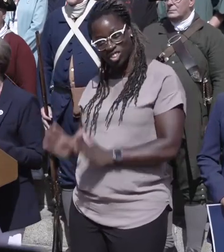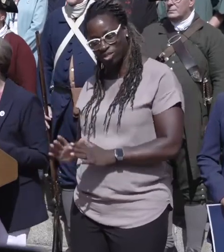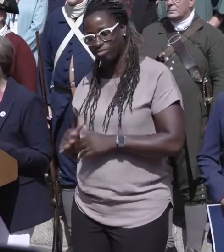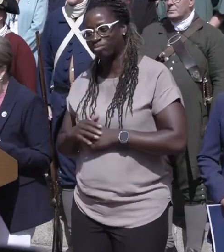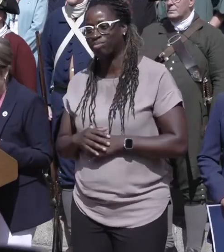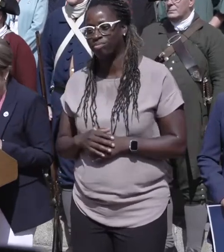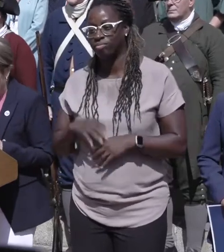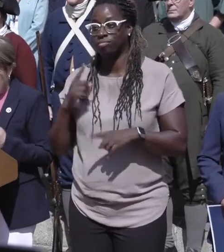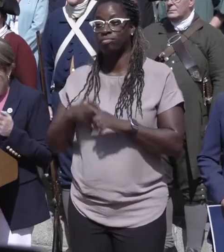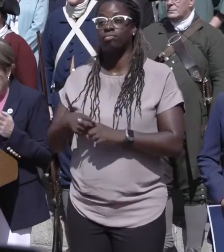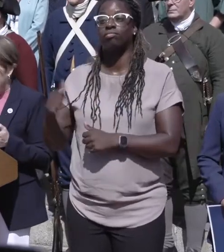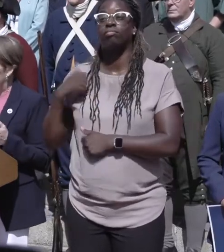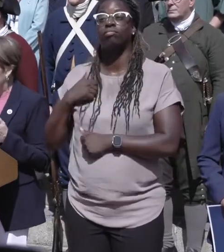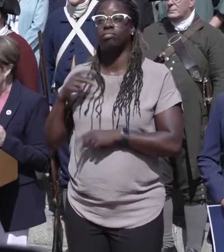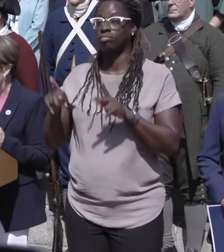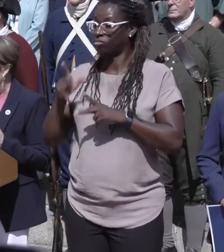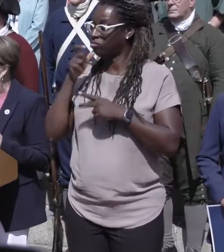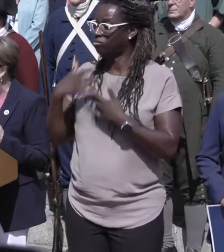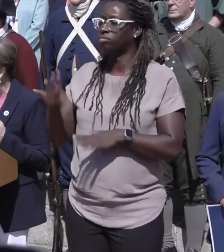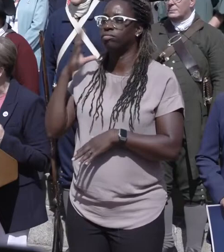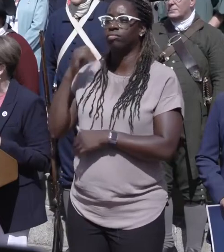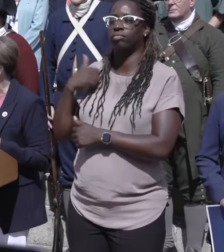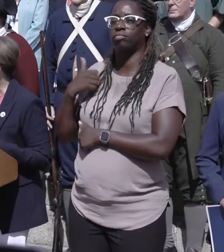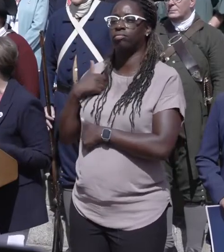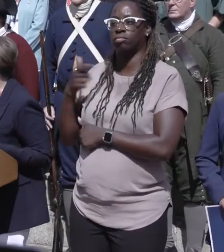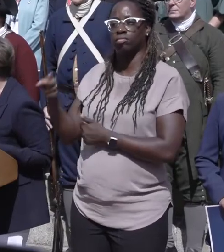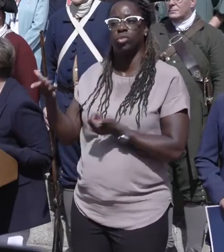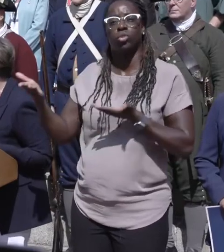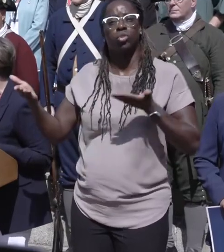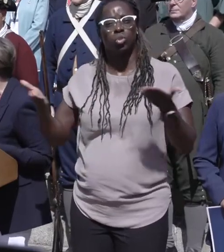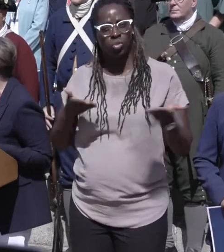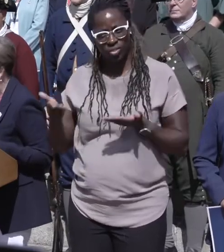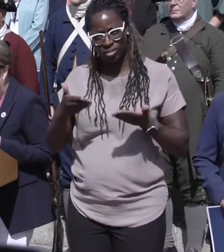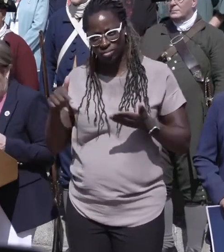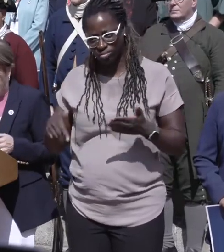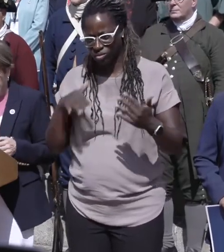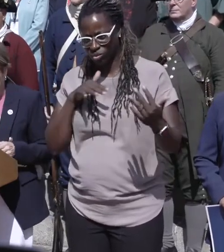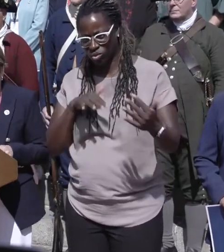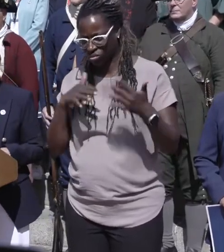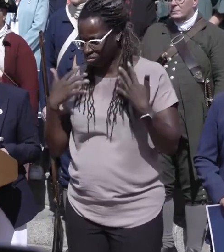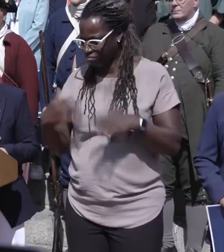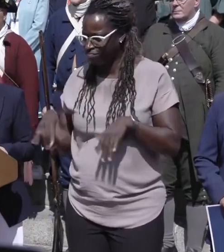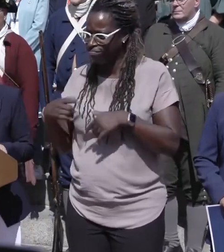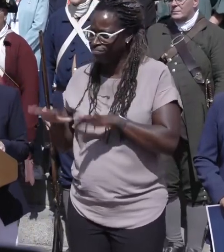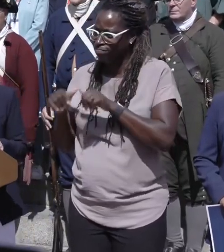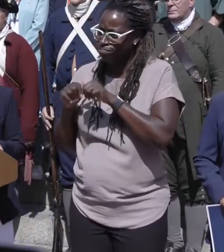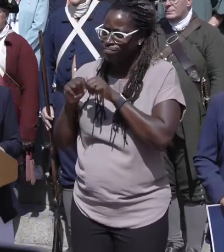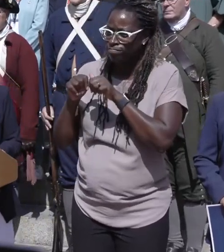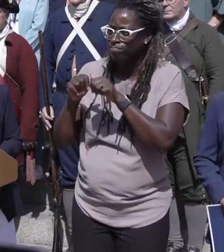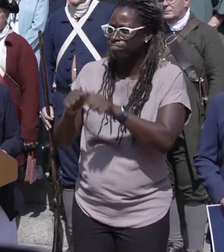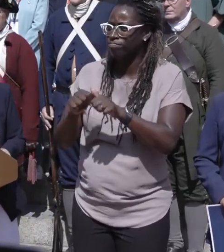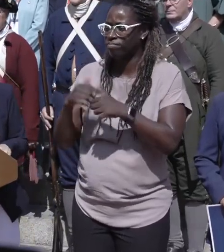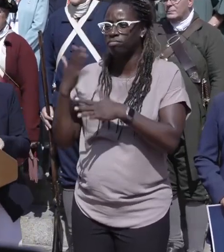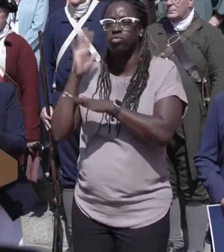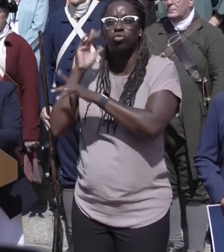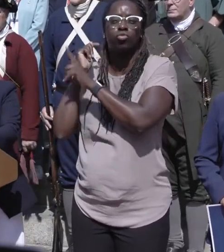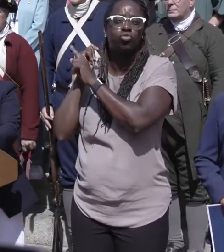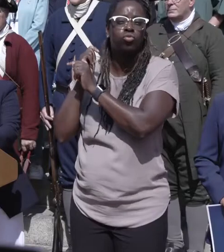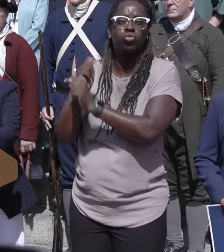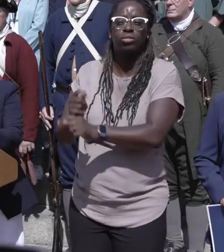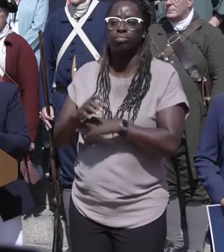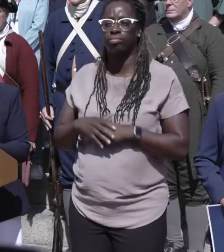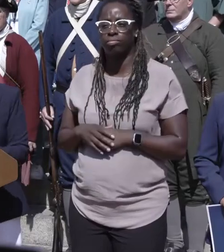and service members who continue our tradition of military leadership. Innovators who are